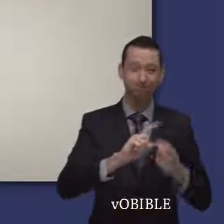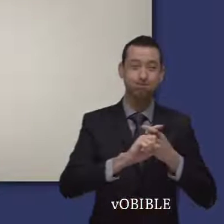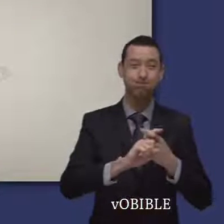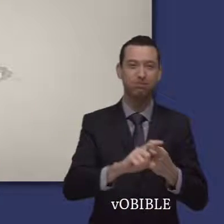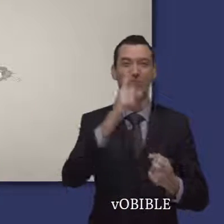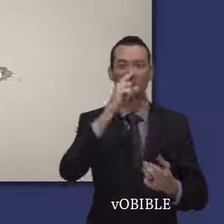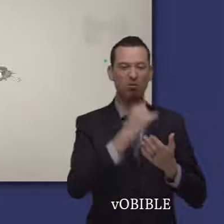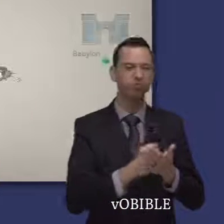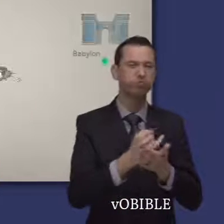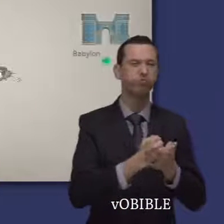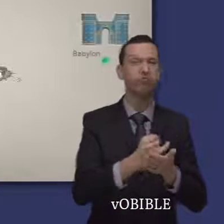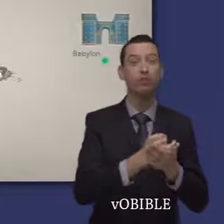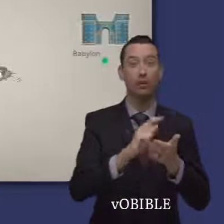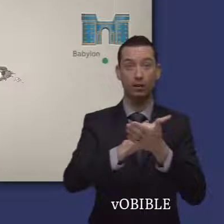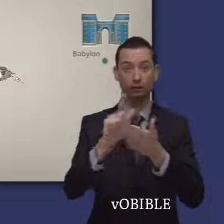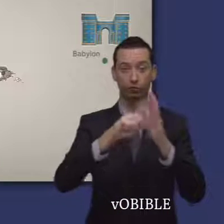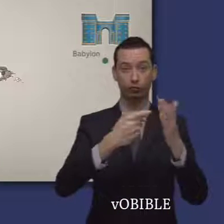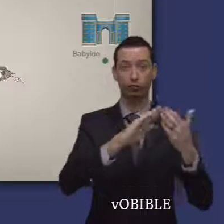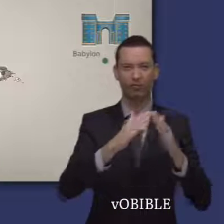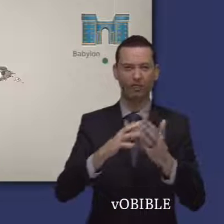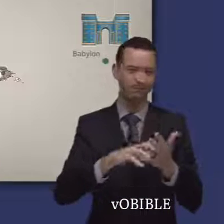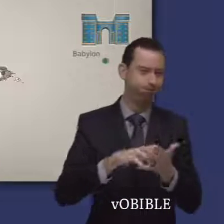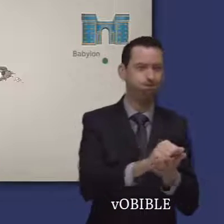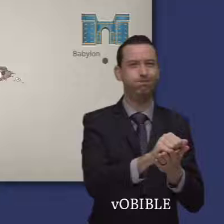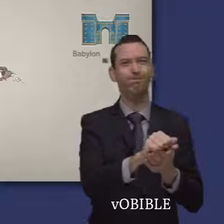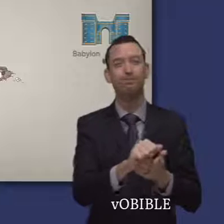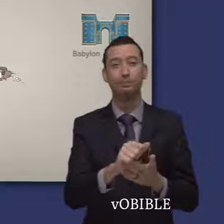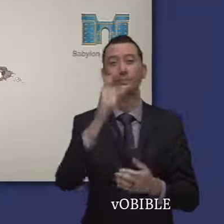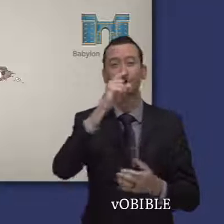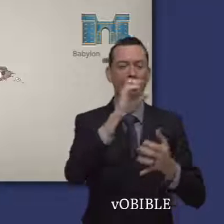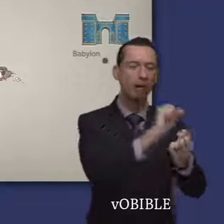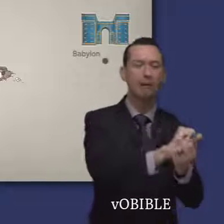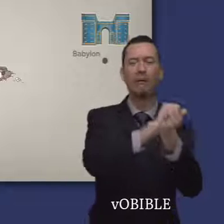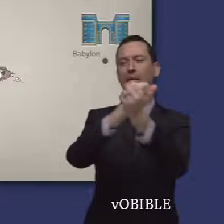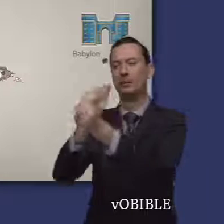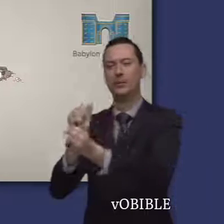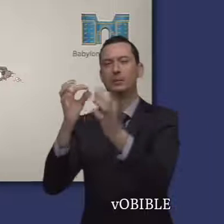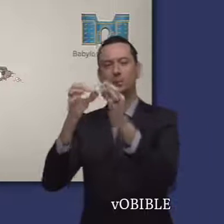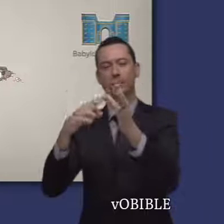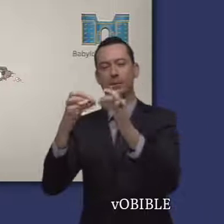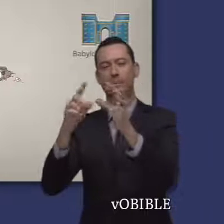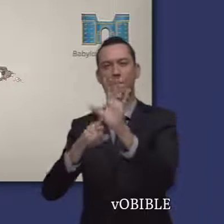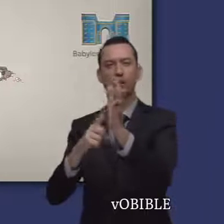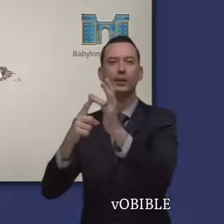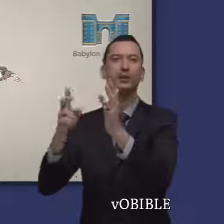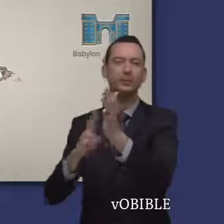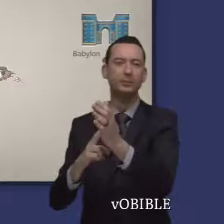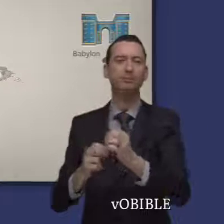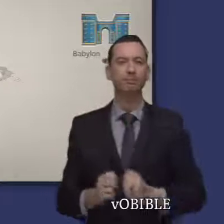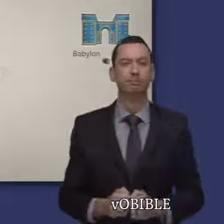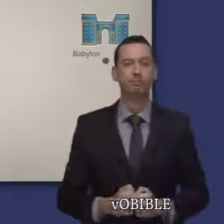Despite this deliverance, Judah's sins would eventually lead to Jerusalem's destruction and the Jews' exile in